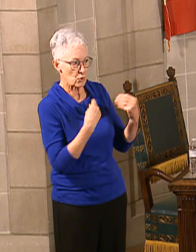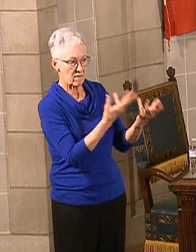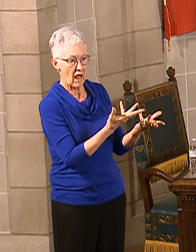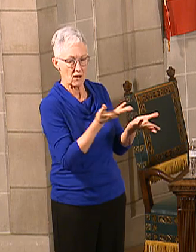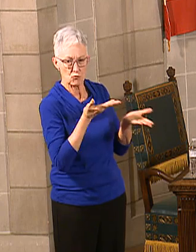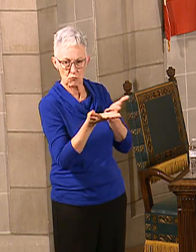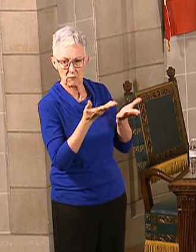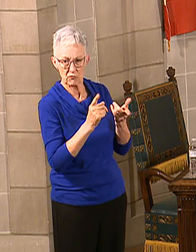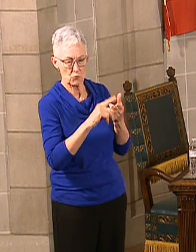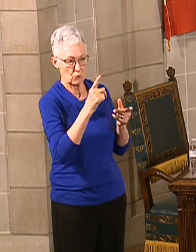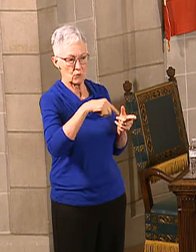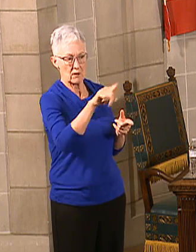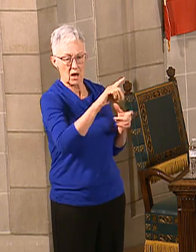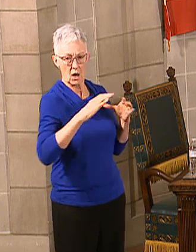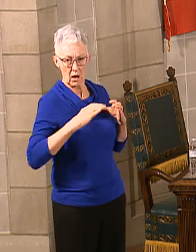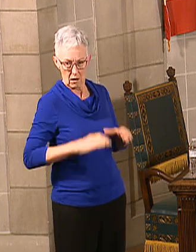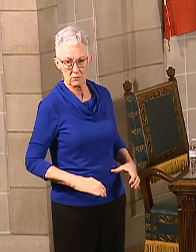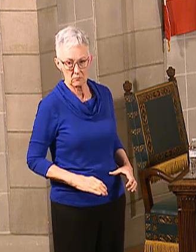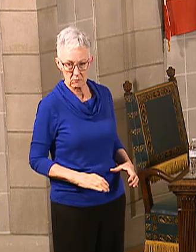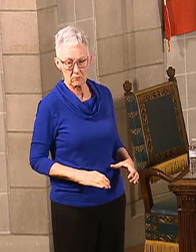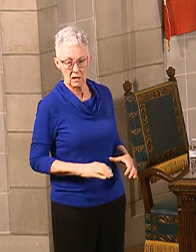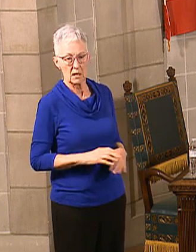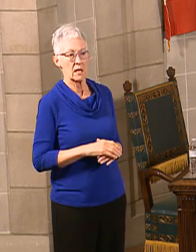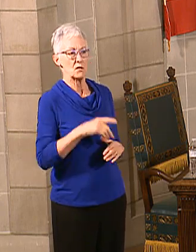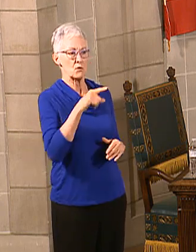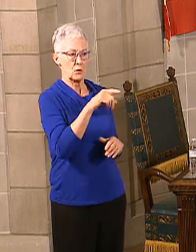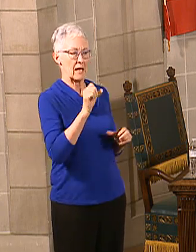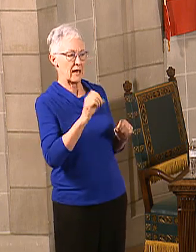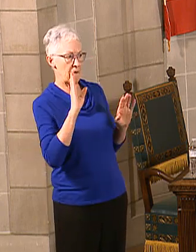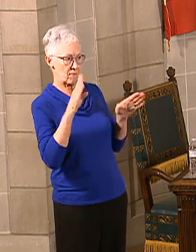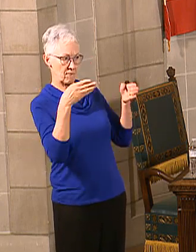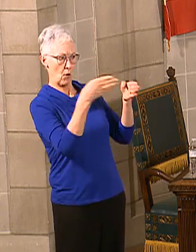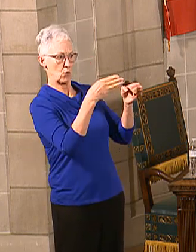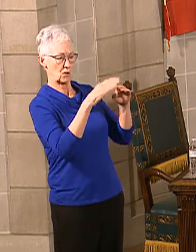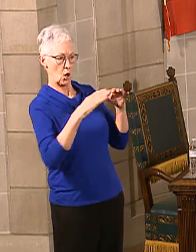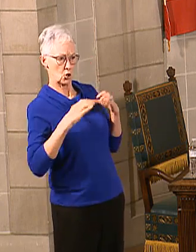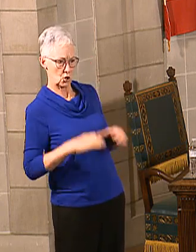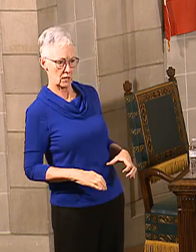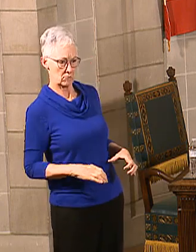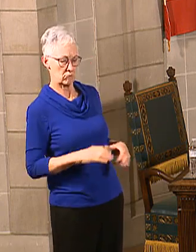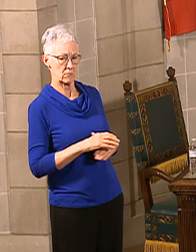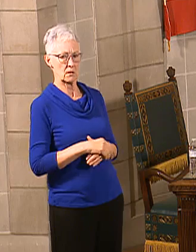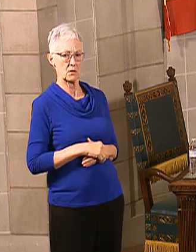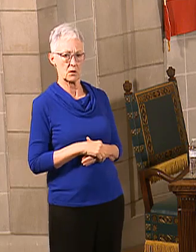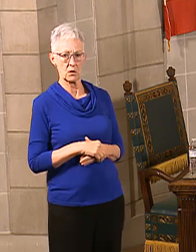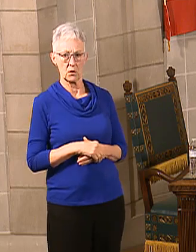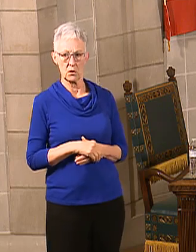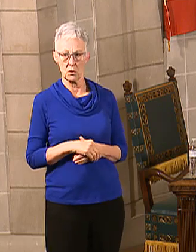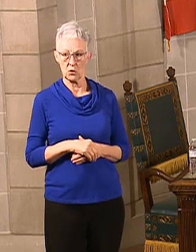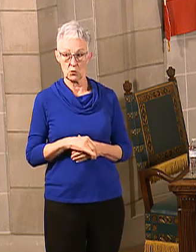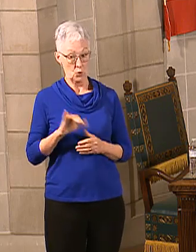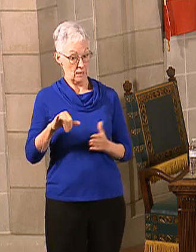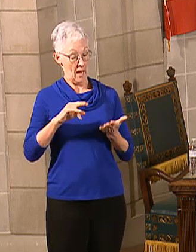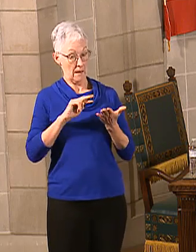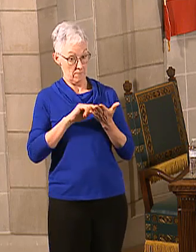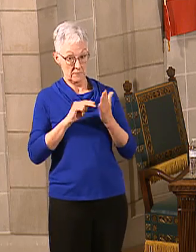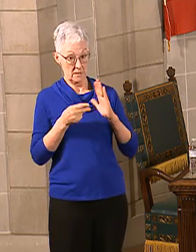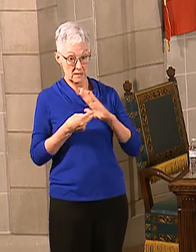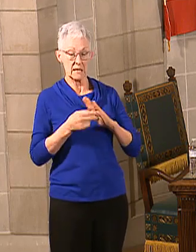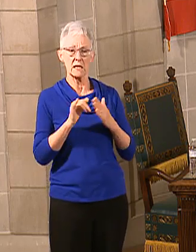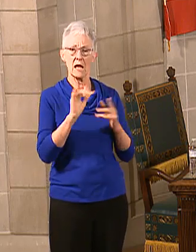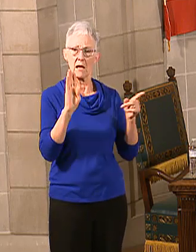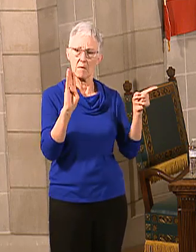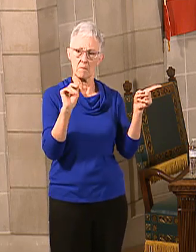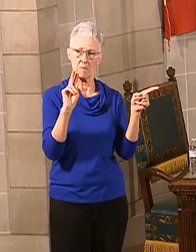public health emergency, so that they can focus on their customers. And so exactly what does it do? We have a requirement that